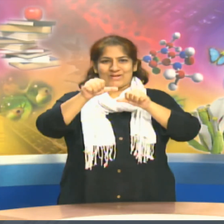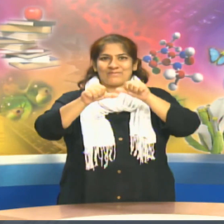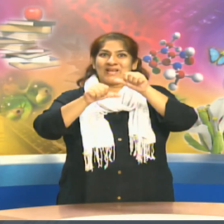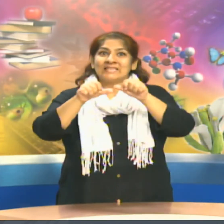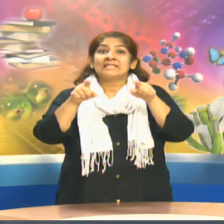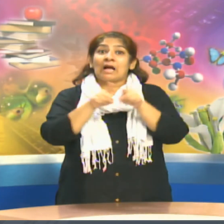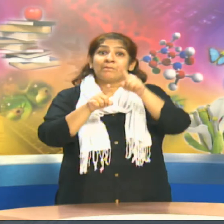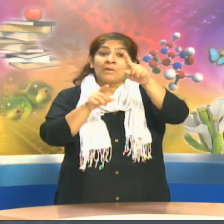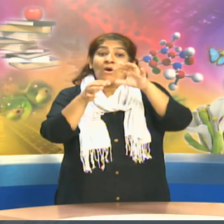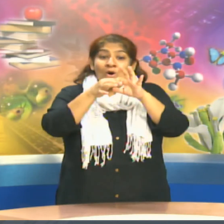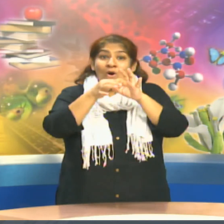organizing.